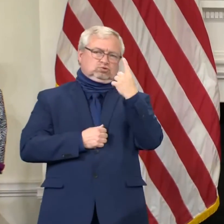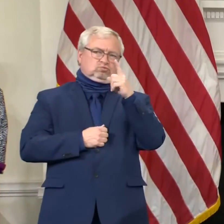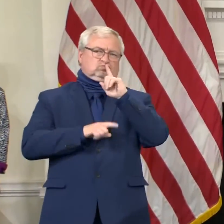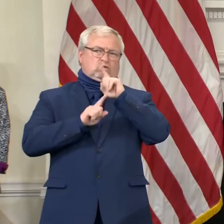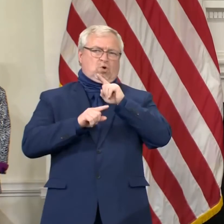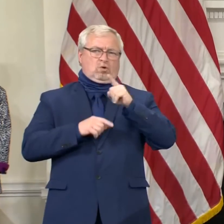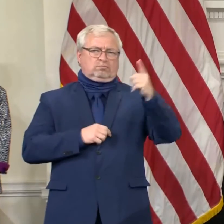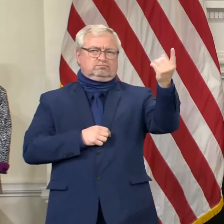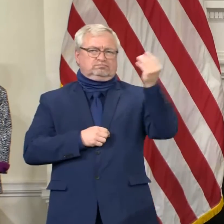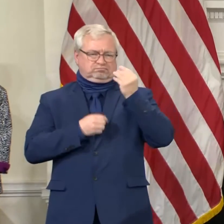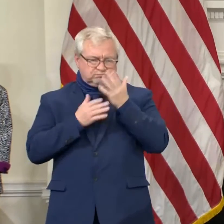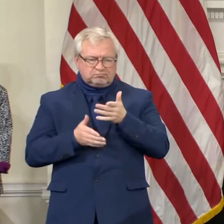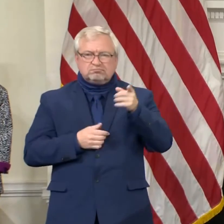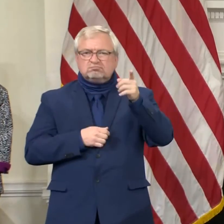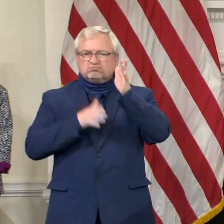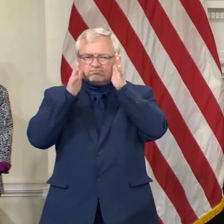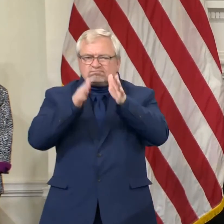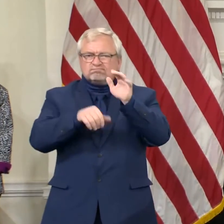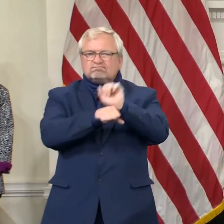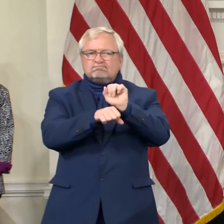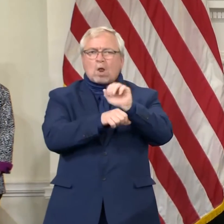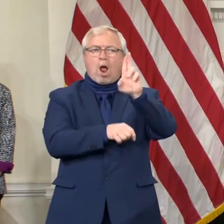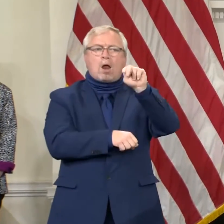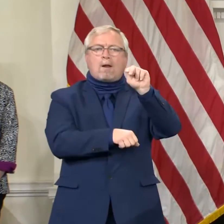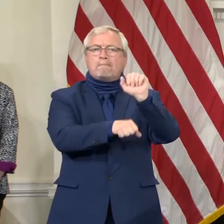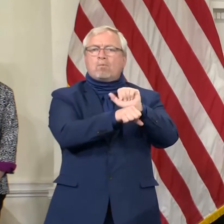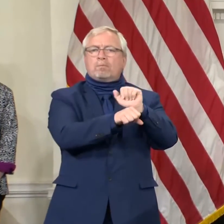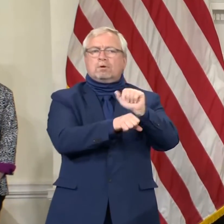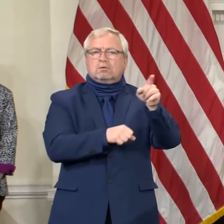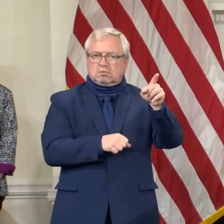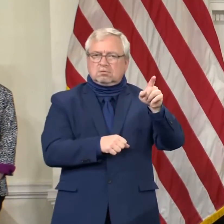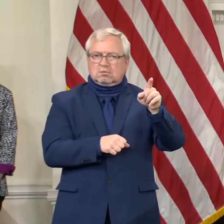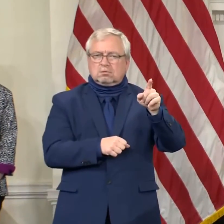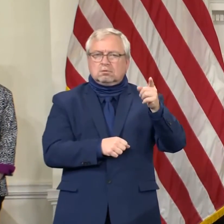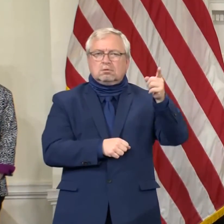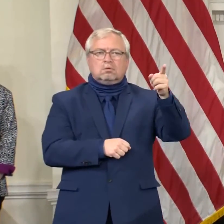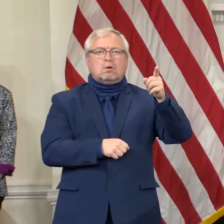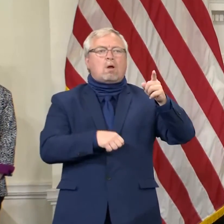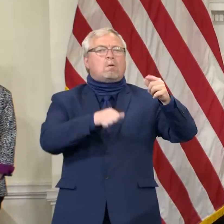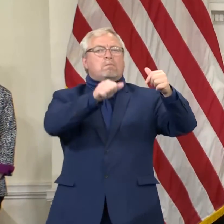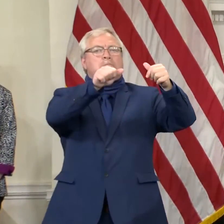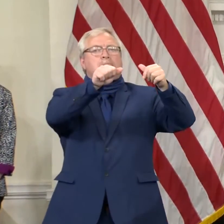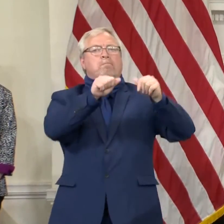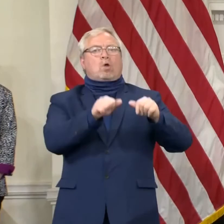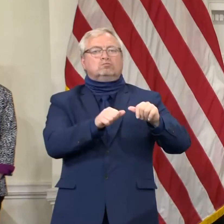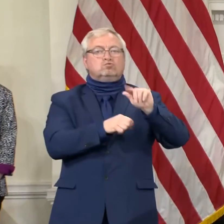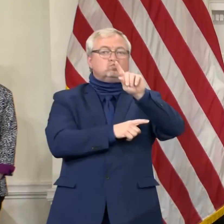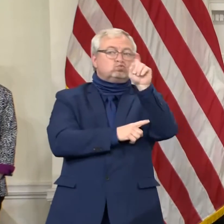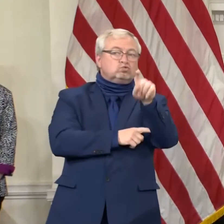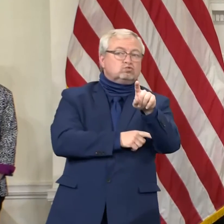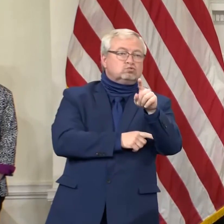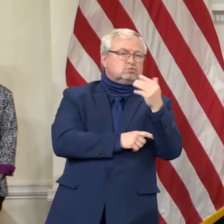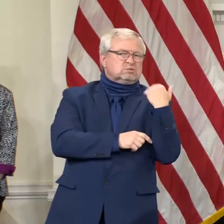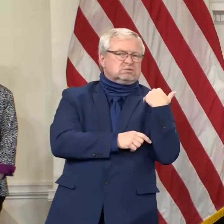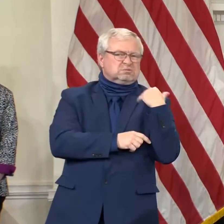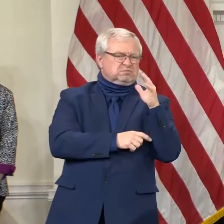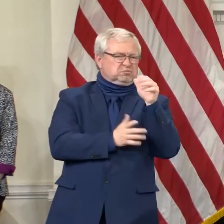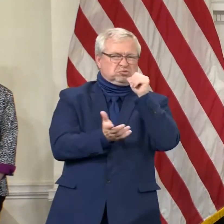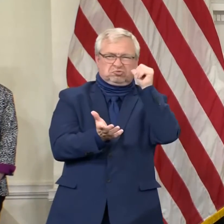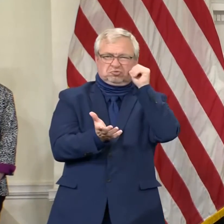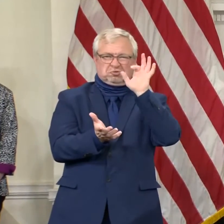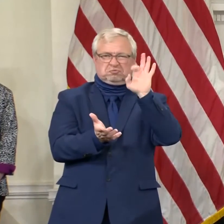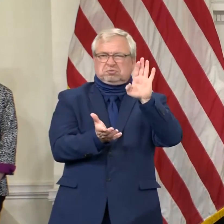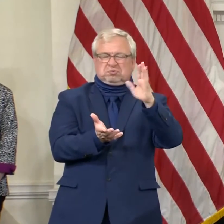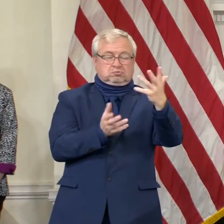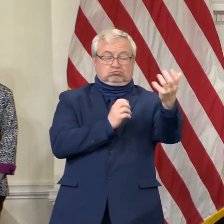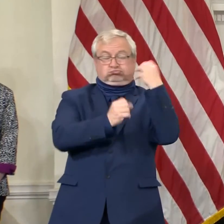issue, and she put up a Facebook post the other night and was flooded with hundreds of responses. What are your thoughts about what